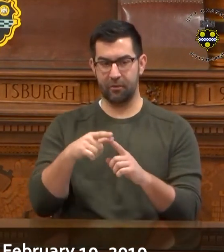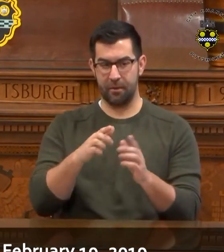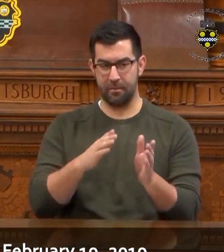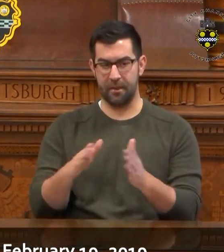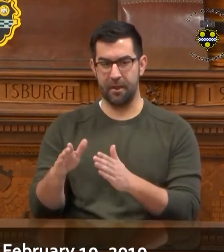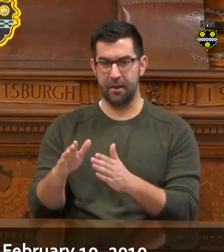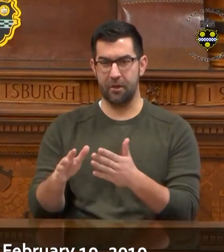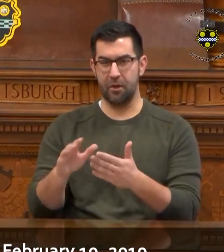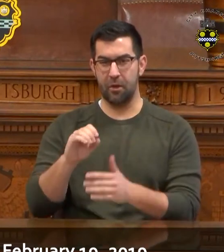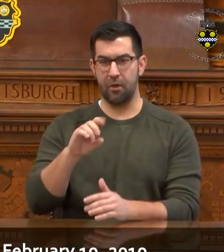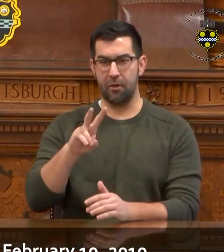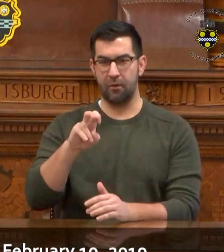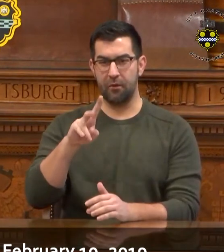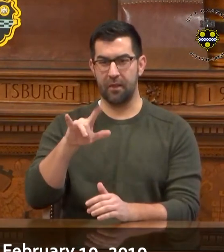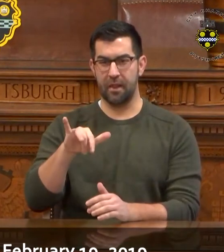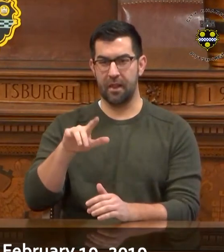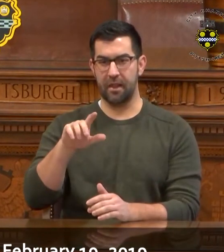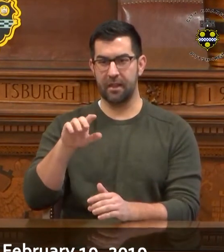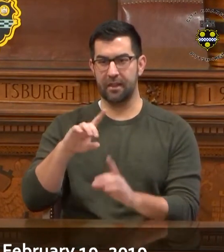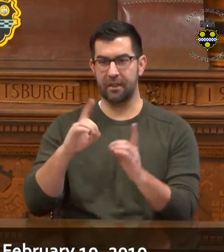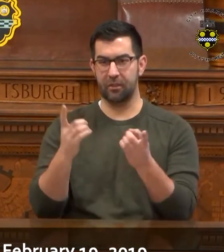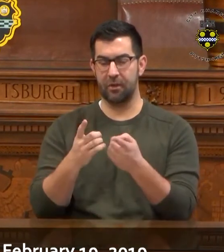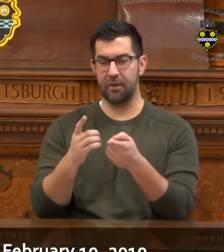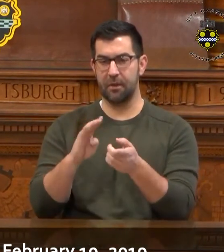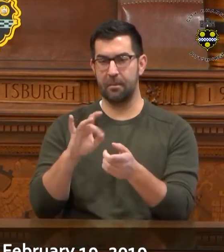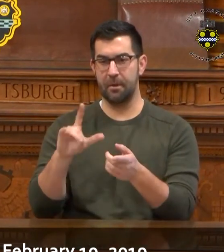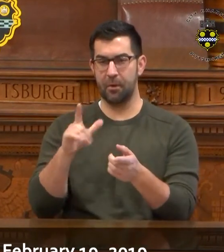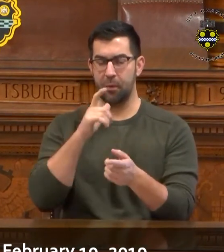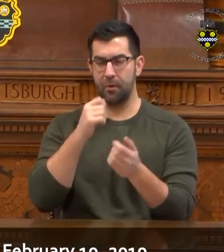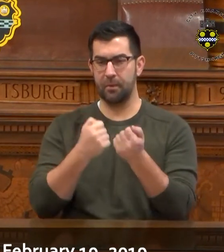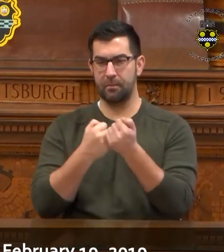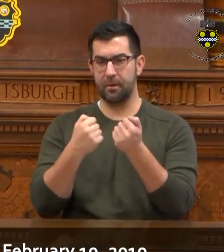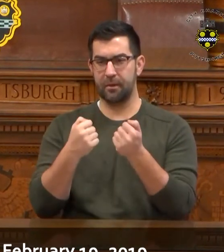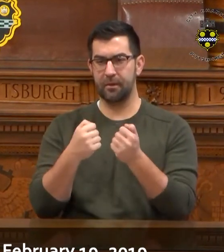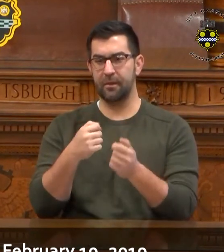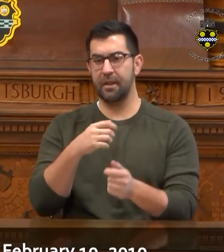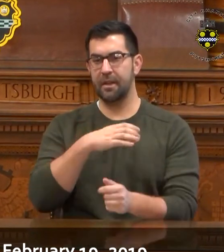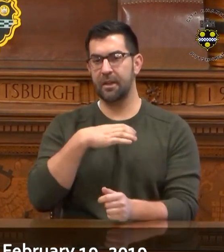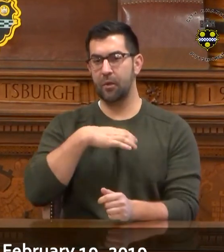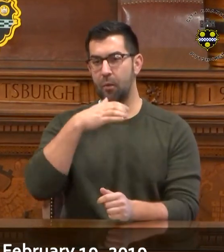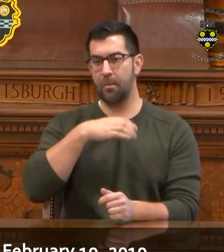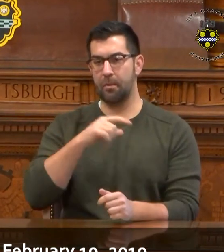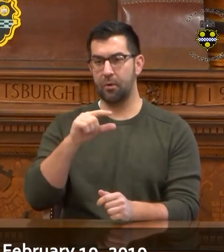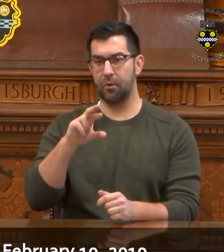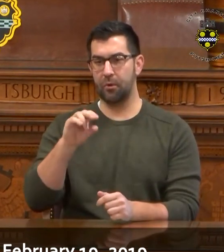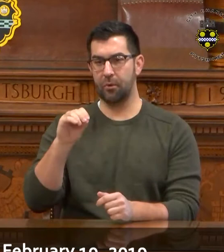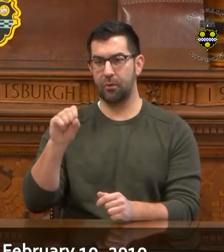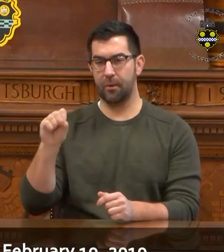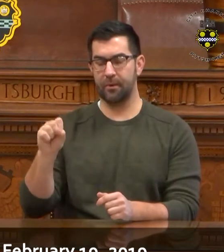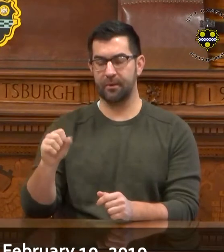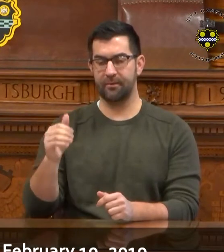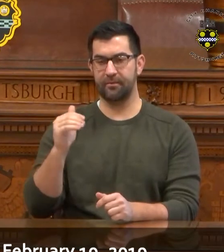Planning Overlay District. This bill is sponsored by Councilwoman Gross.